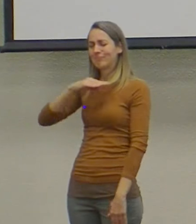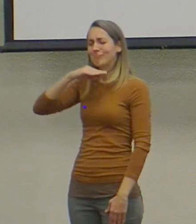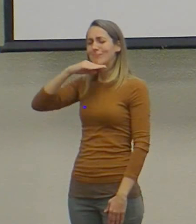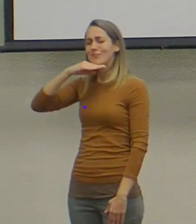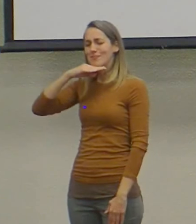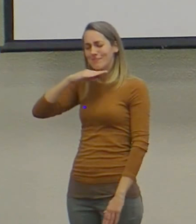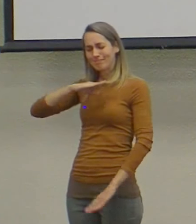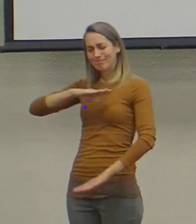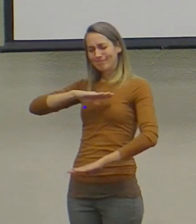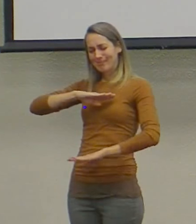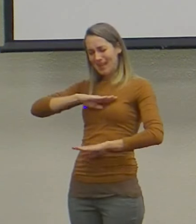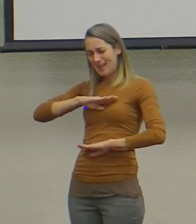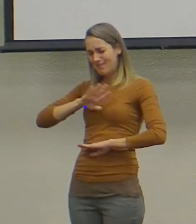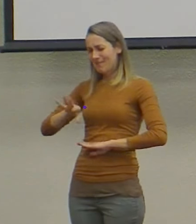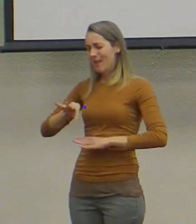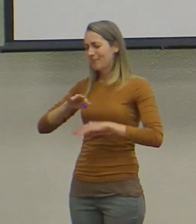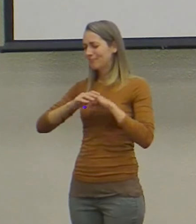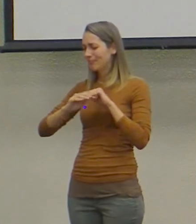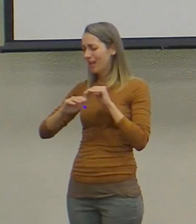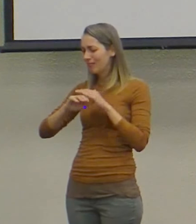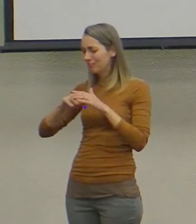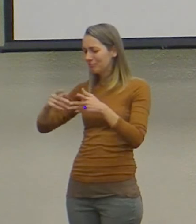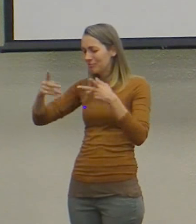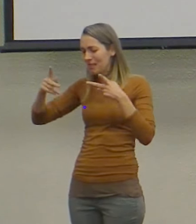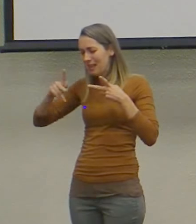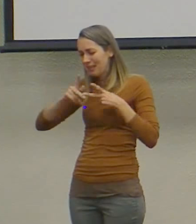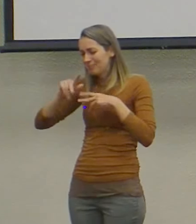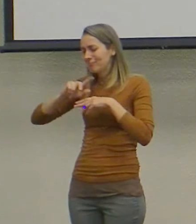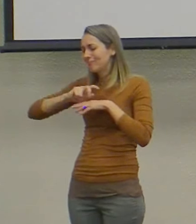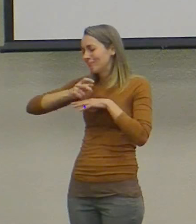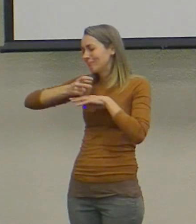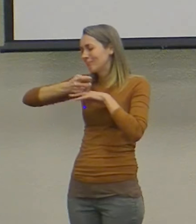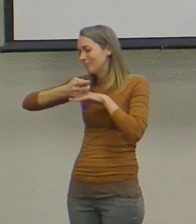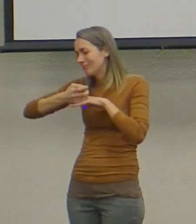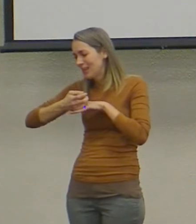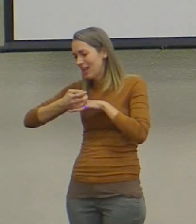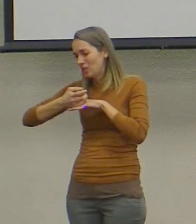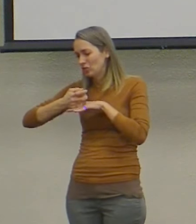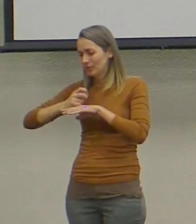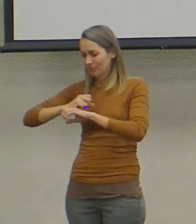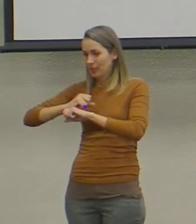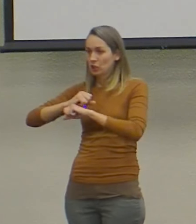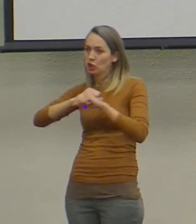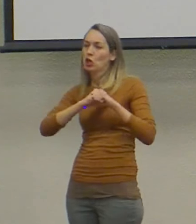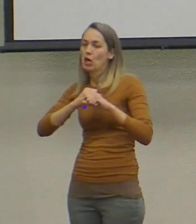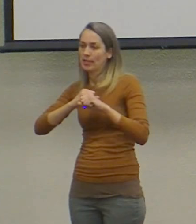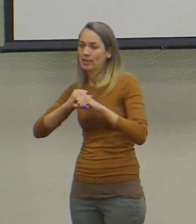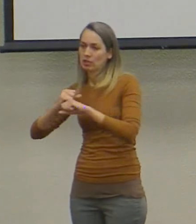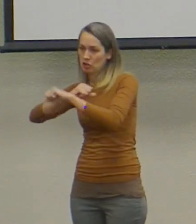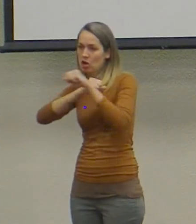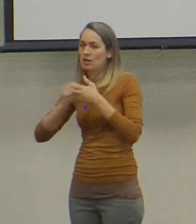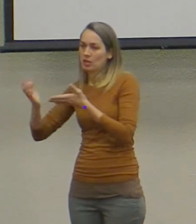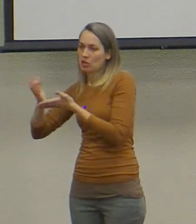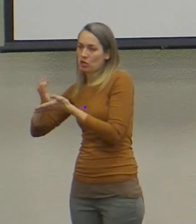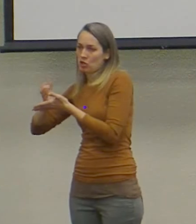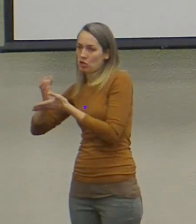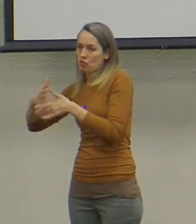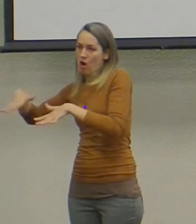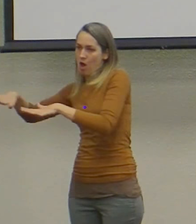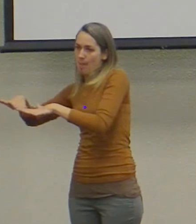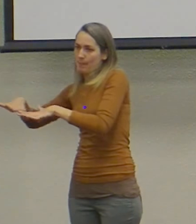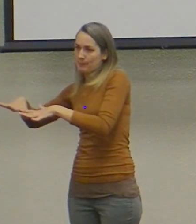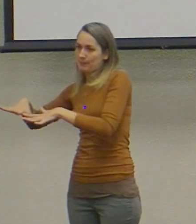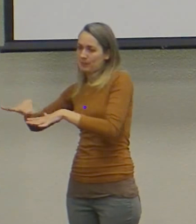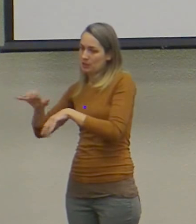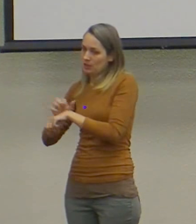comfortable place where he could lie down and in order to guard the crop that he had worked so diligently to